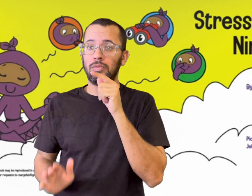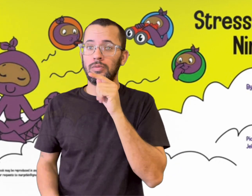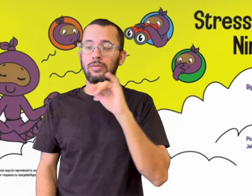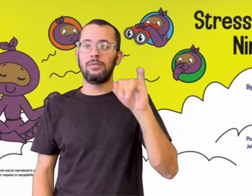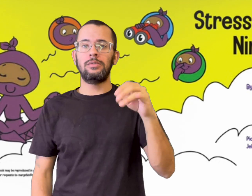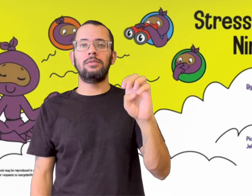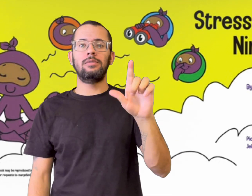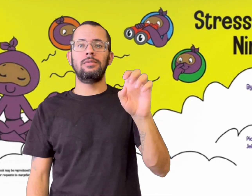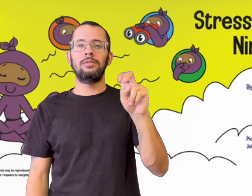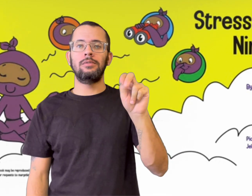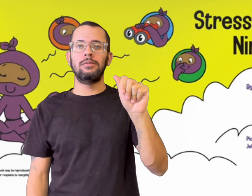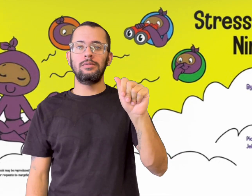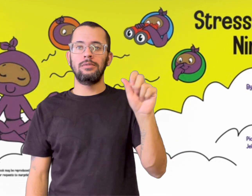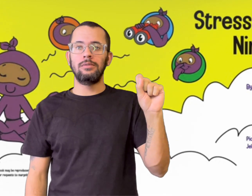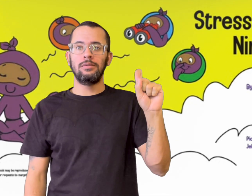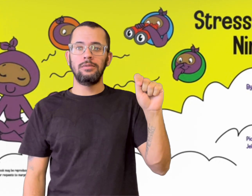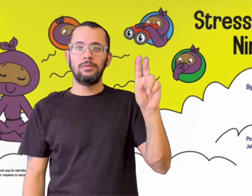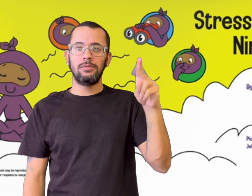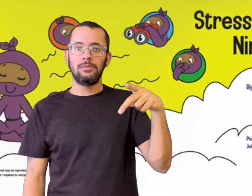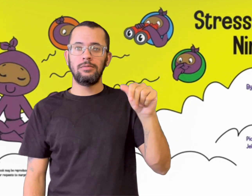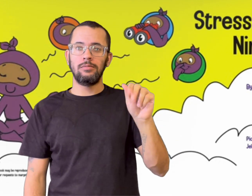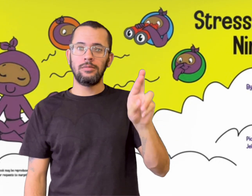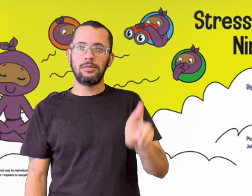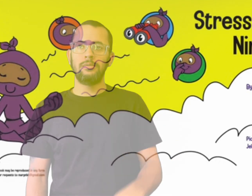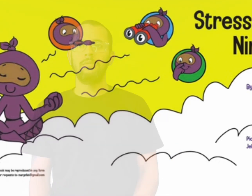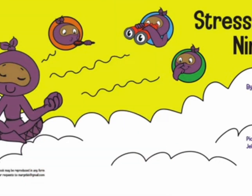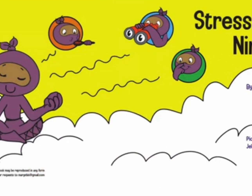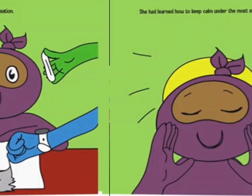Pictures by Jelena Stupar.